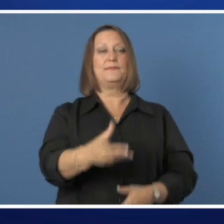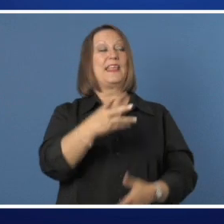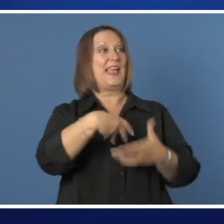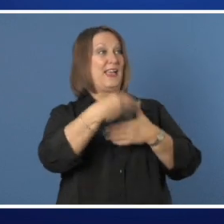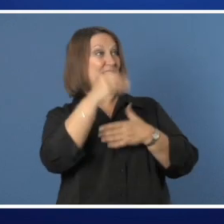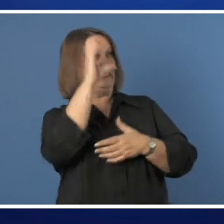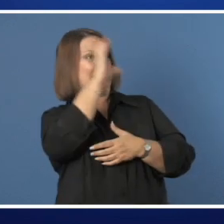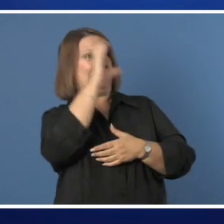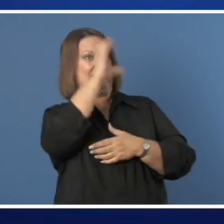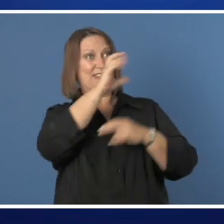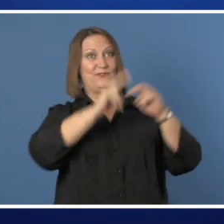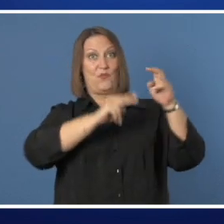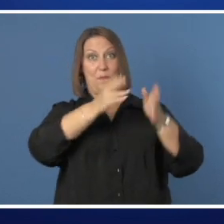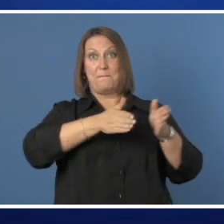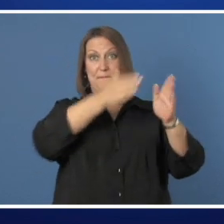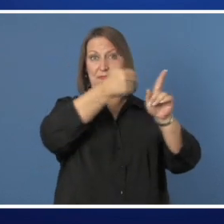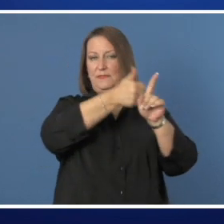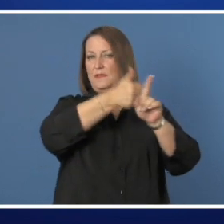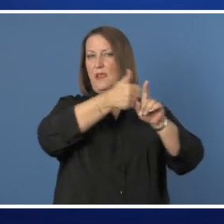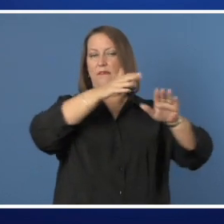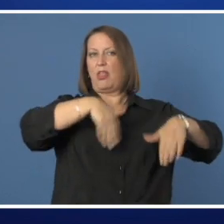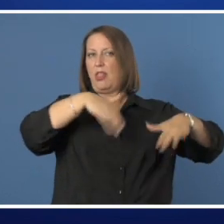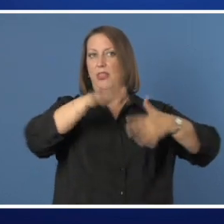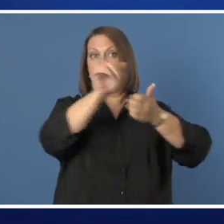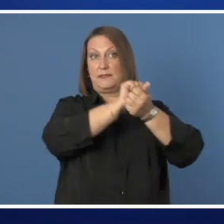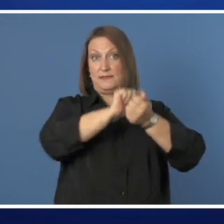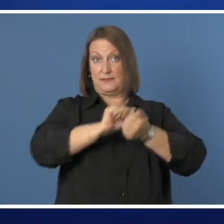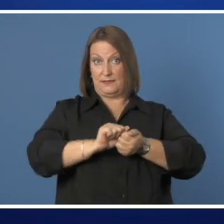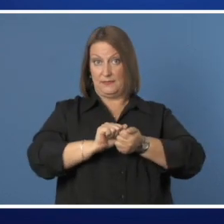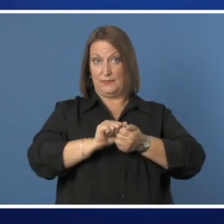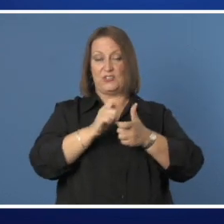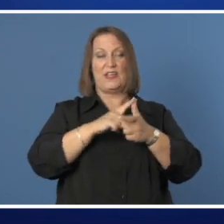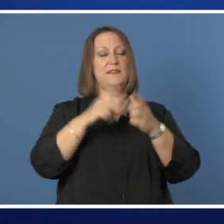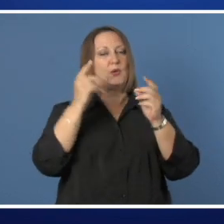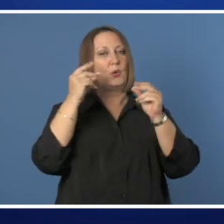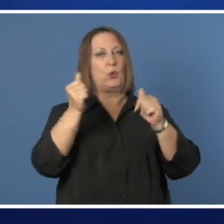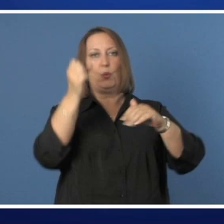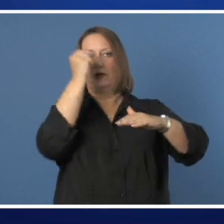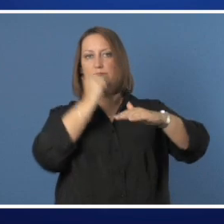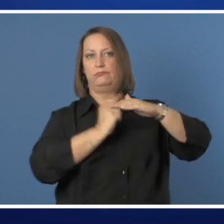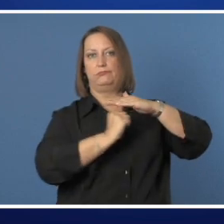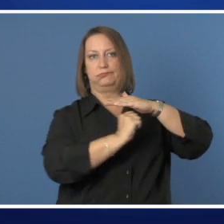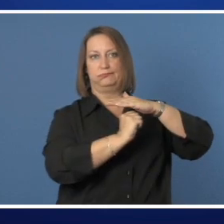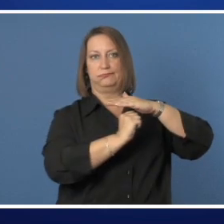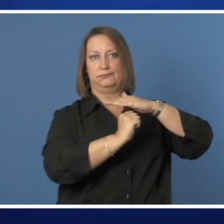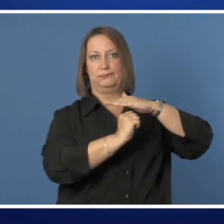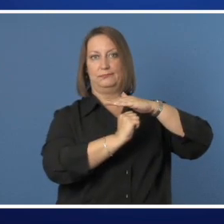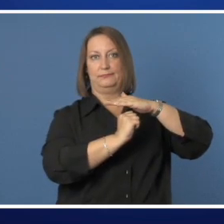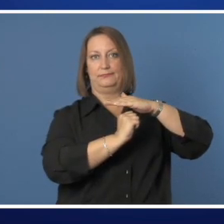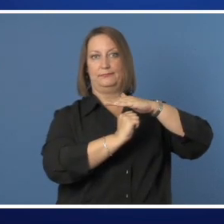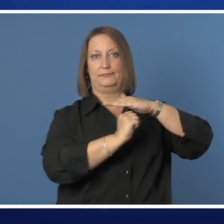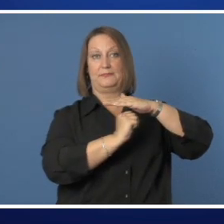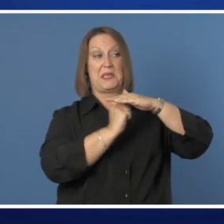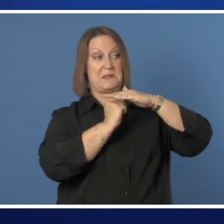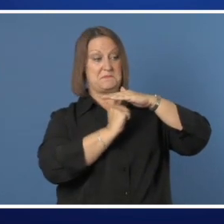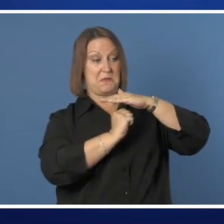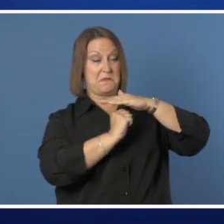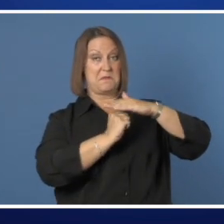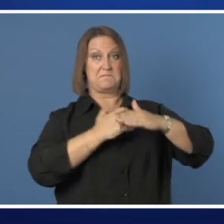Look for a building or other shelter that has not been damaged and quickly get inside.